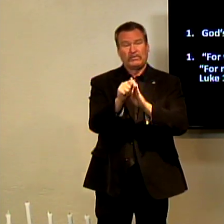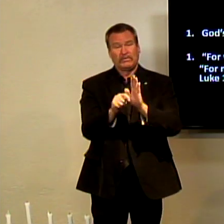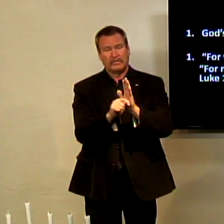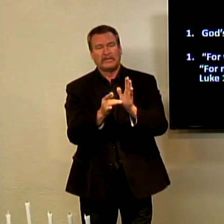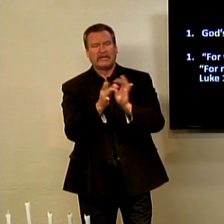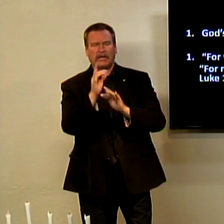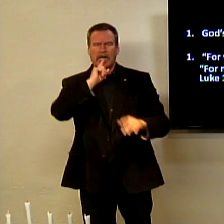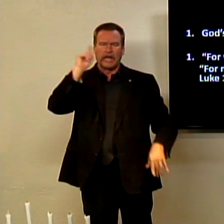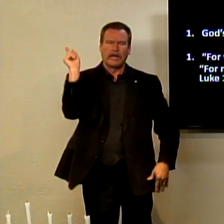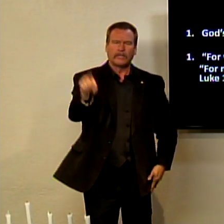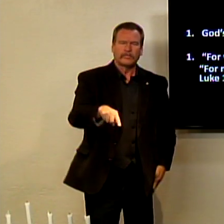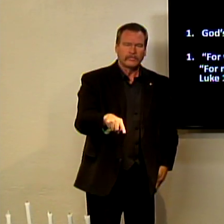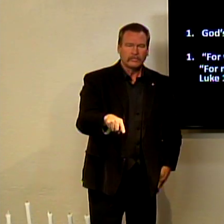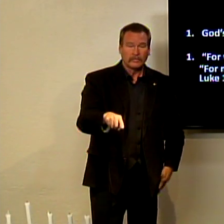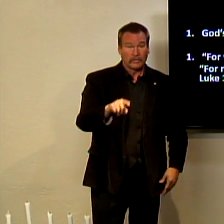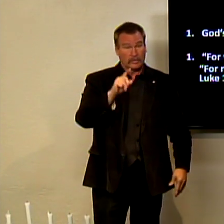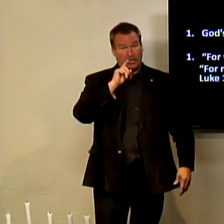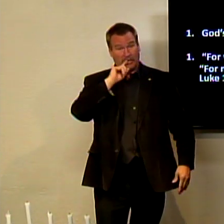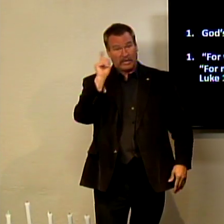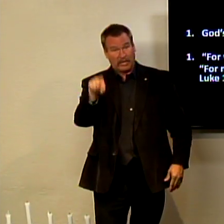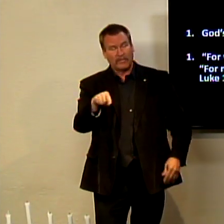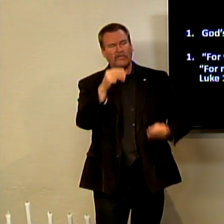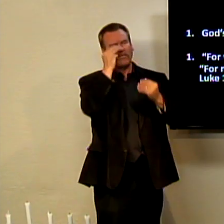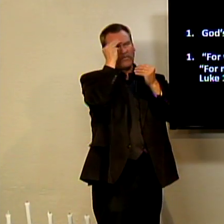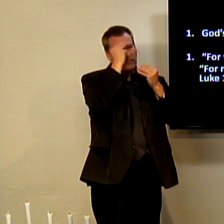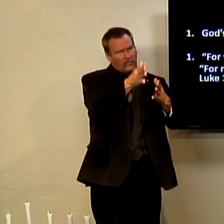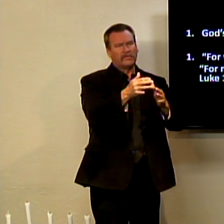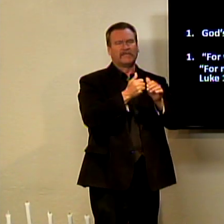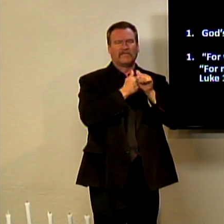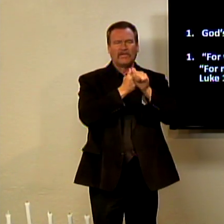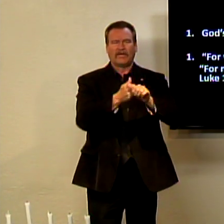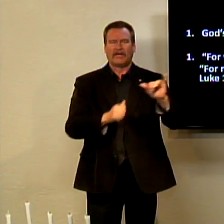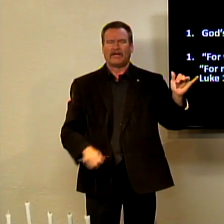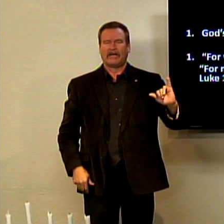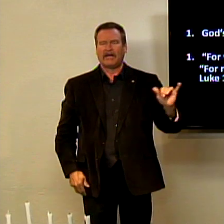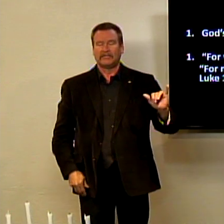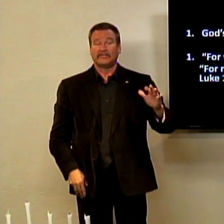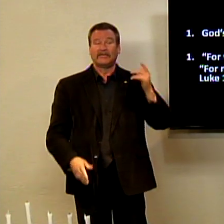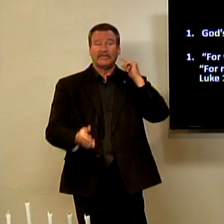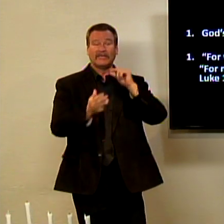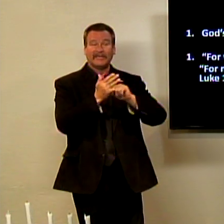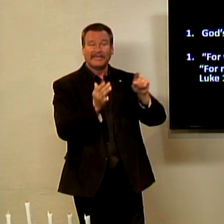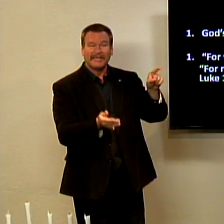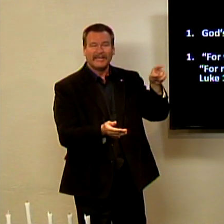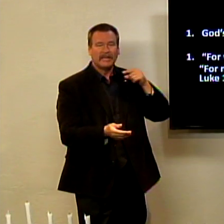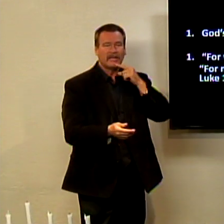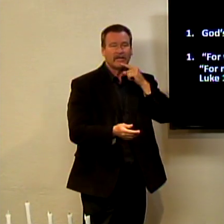him, are God's enablement. In the New Testament, God has given us his commands, and we need to obey him.